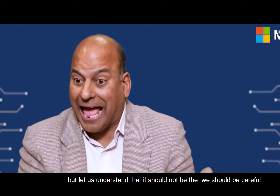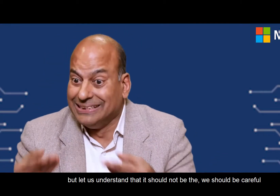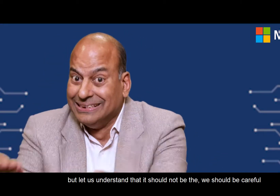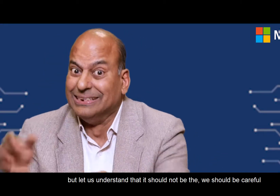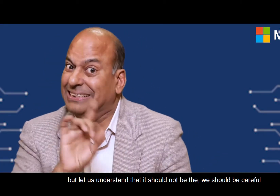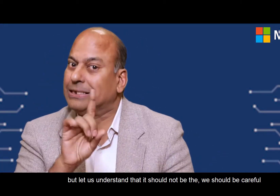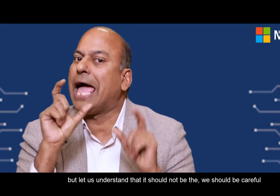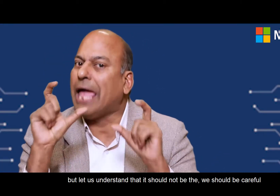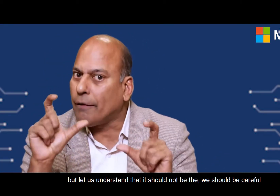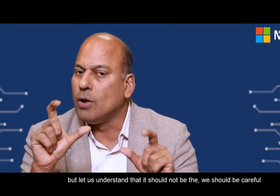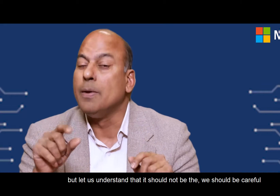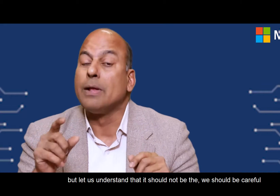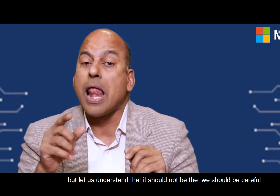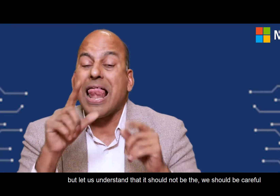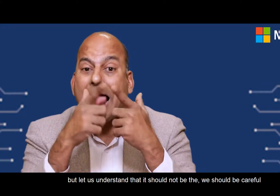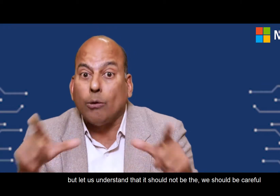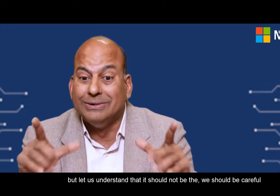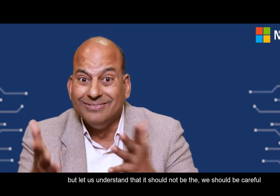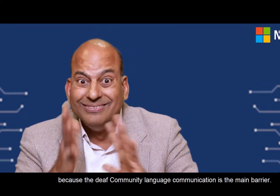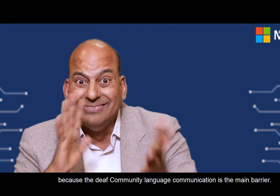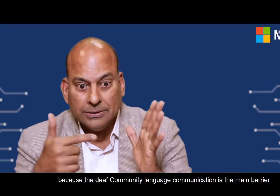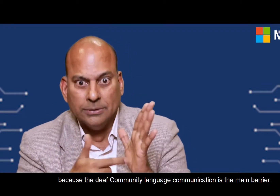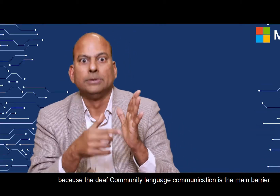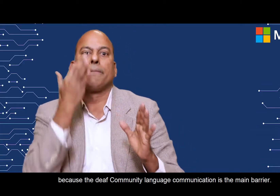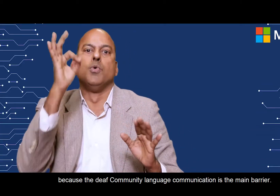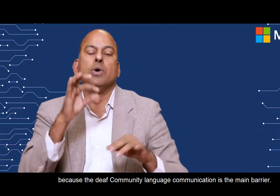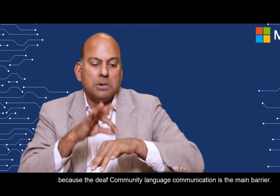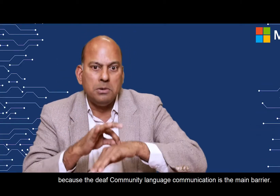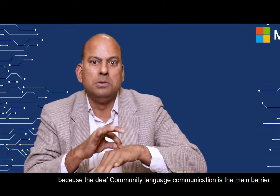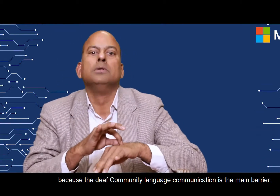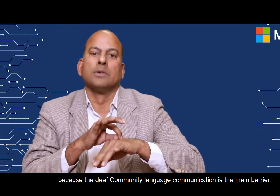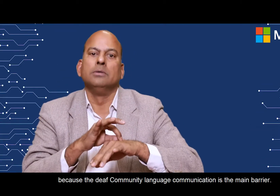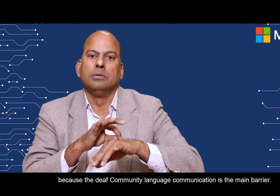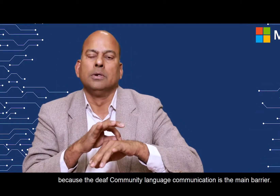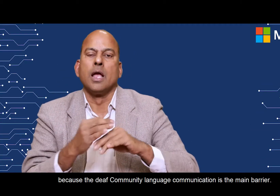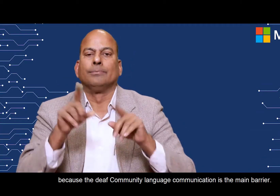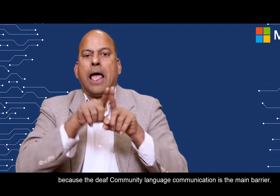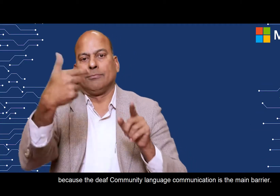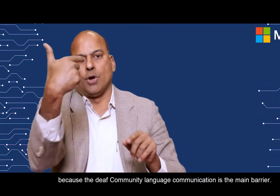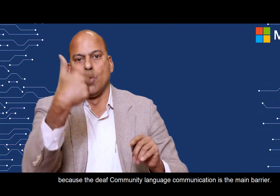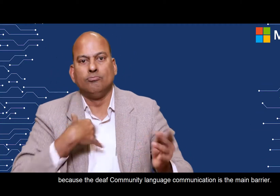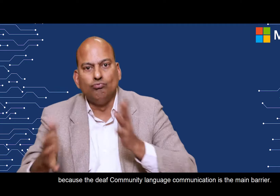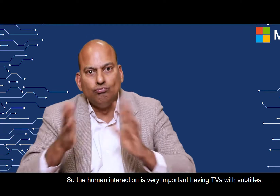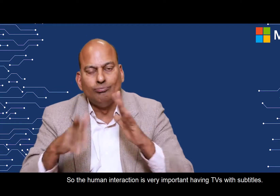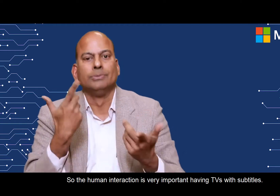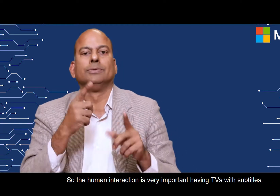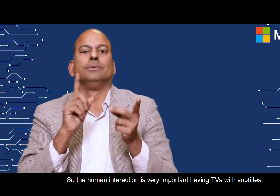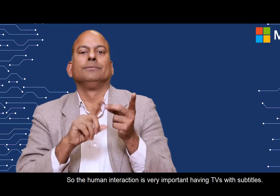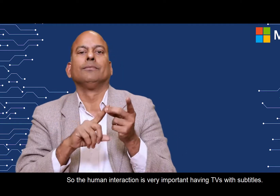be we should be careful, because the deaf community language, communication is the main barrier. So the human interaction